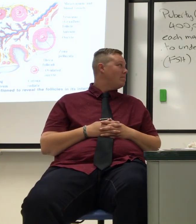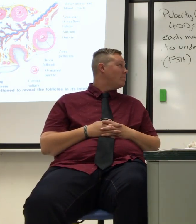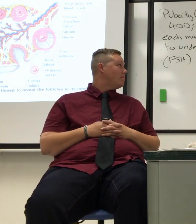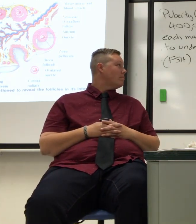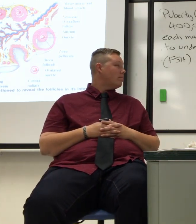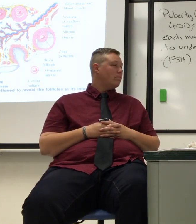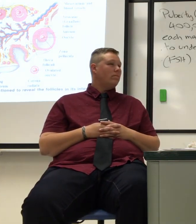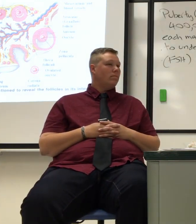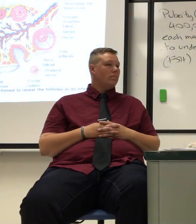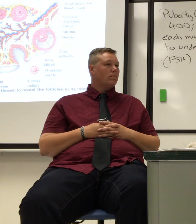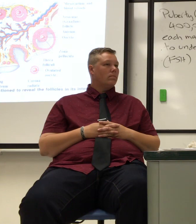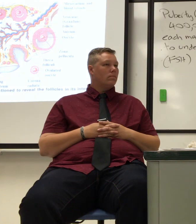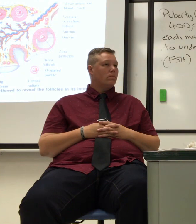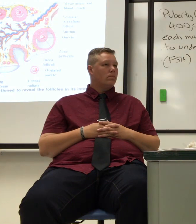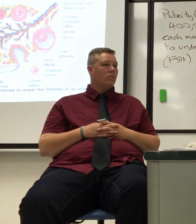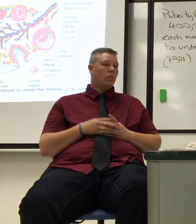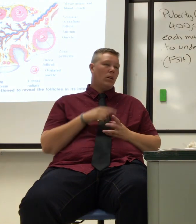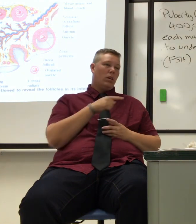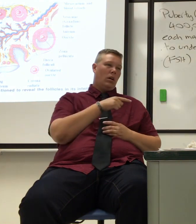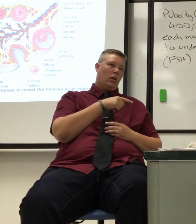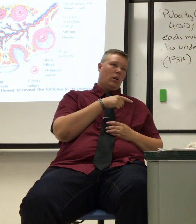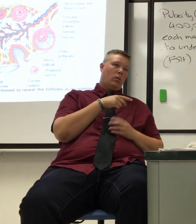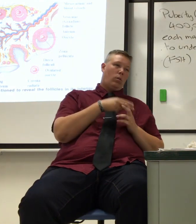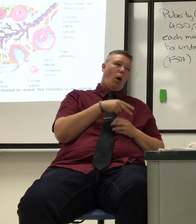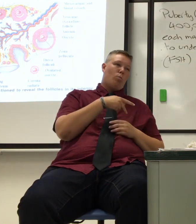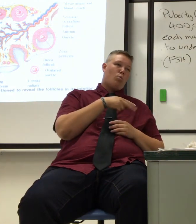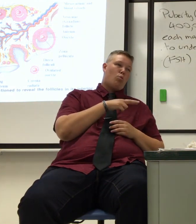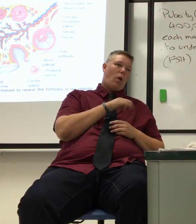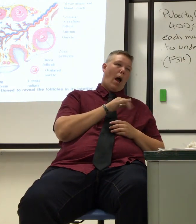let me label this primary follicle.